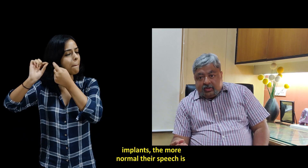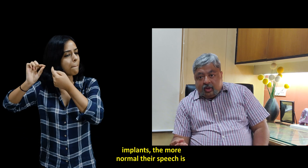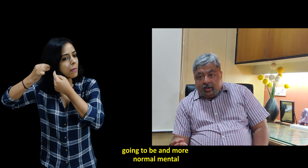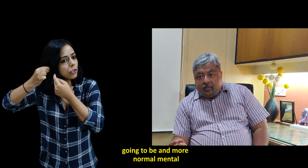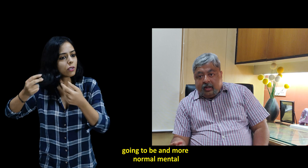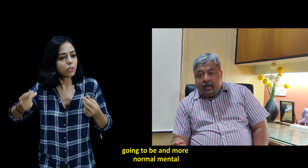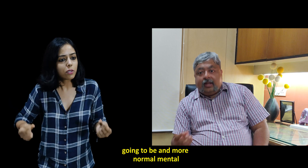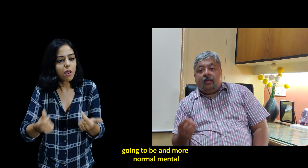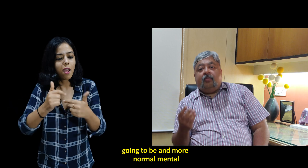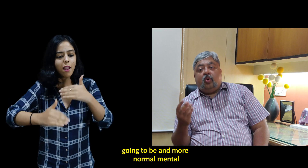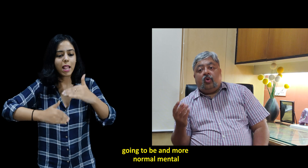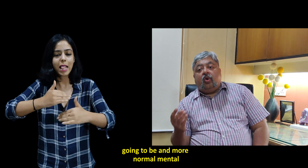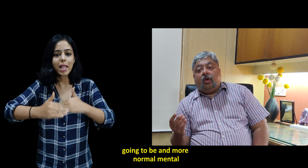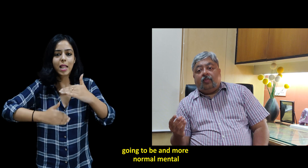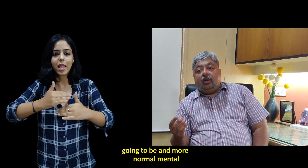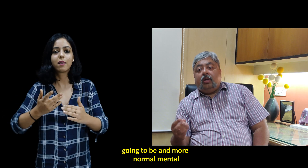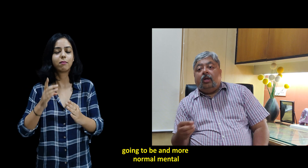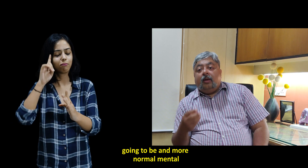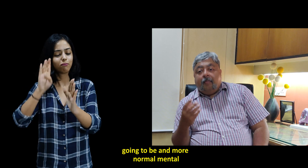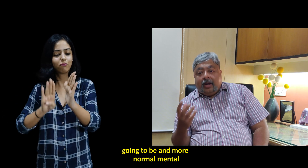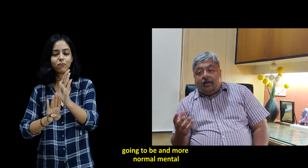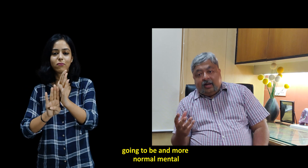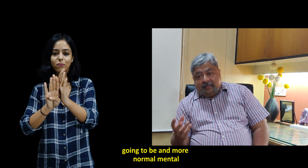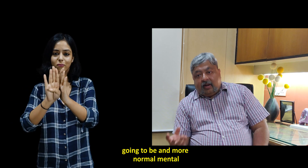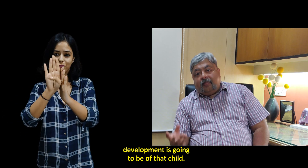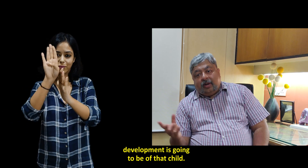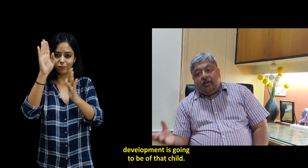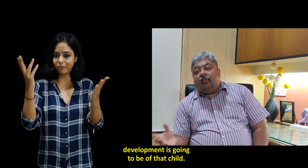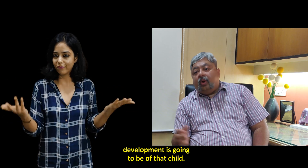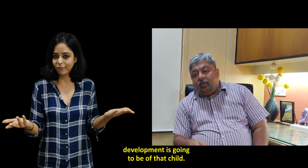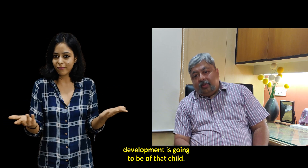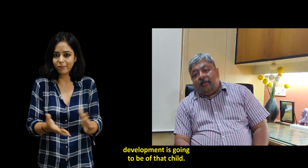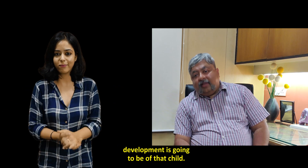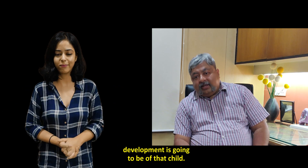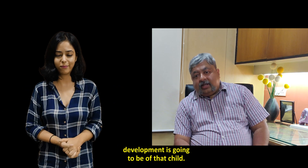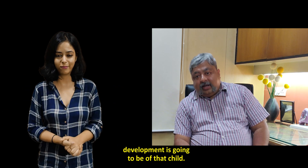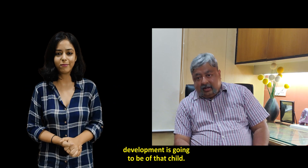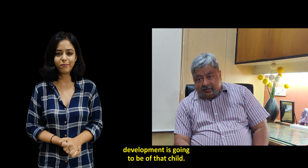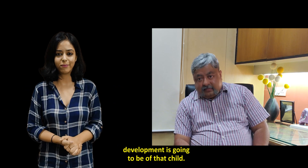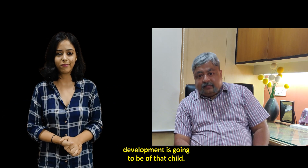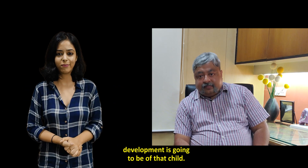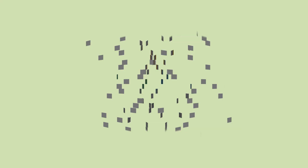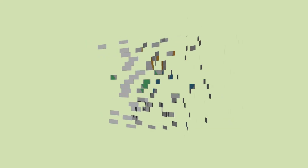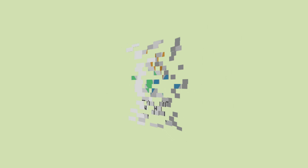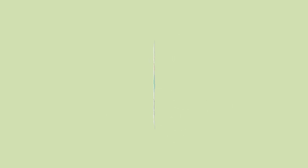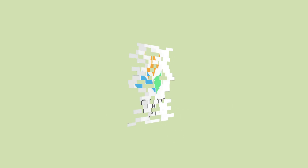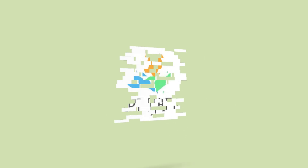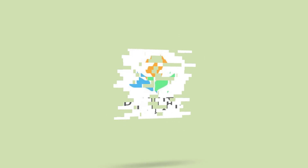speech is going to be and the more normal mental development is going to be of that child